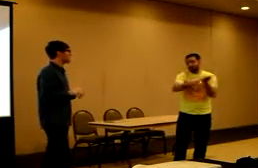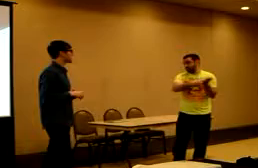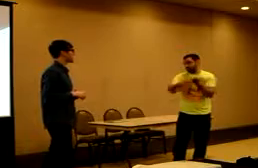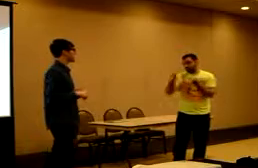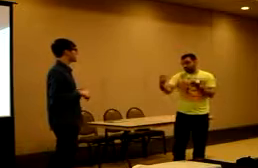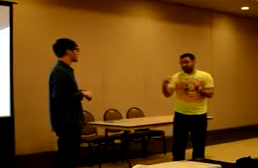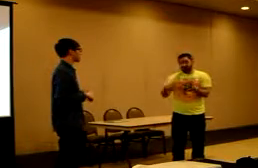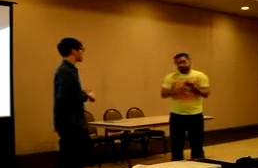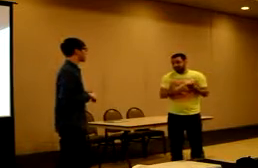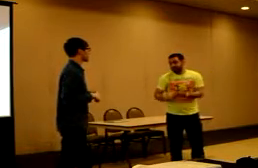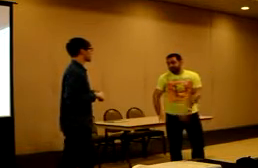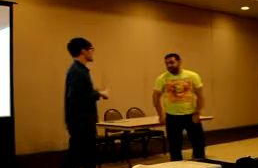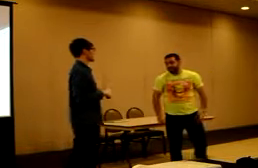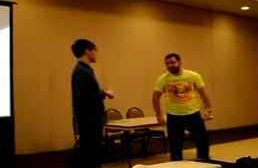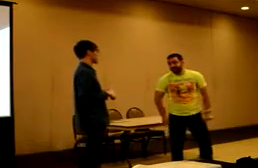I know they're still discussing it, so